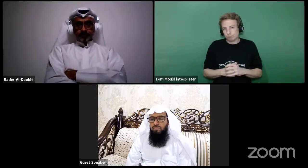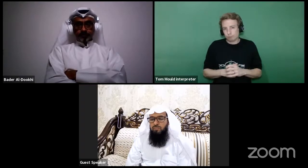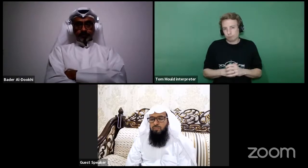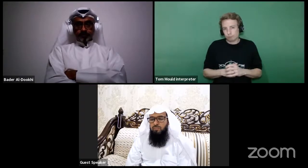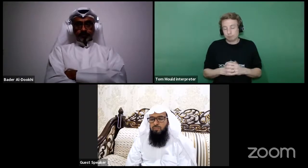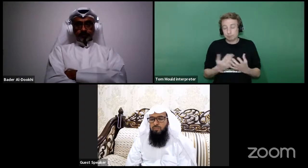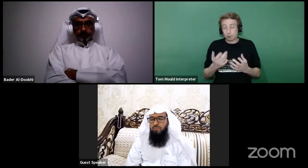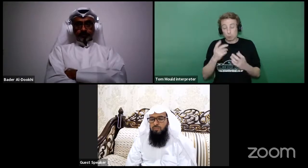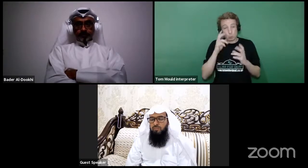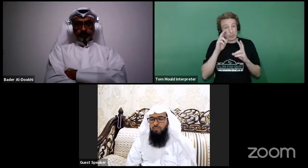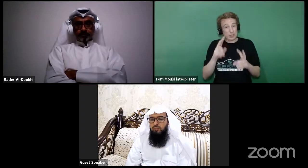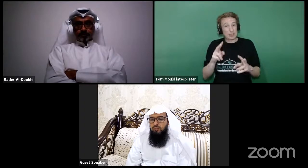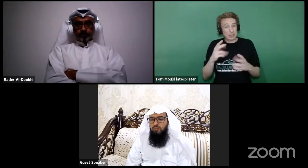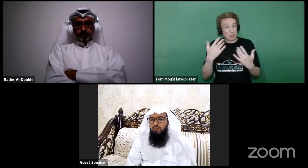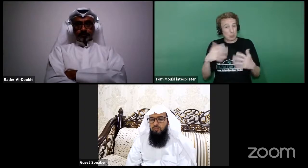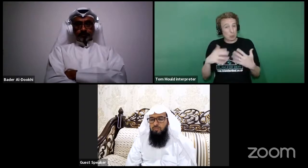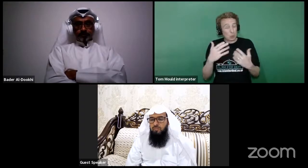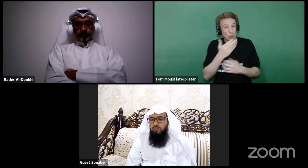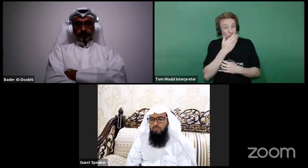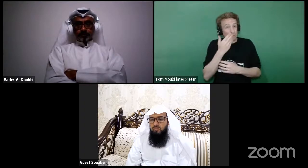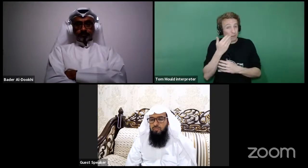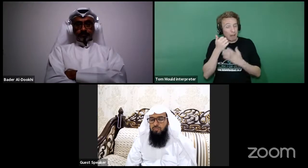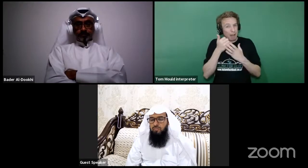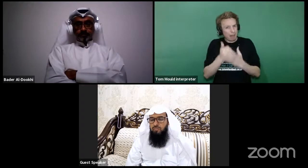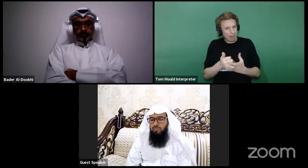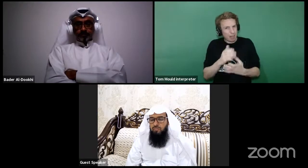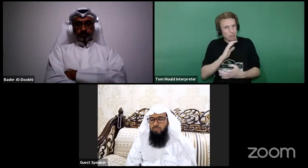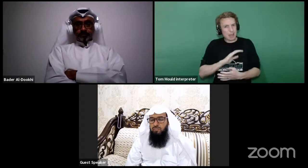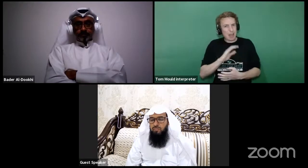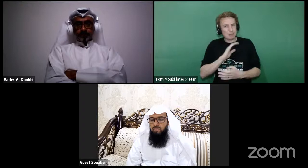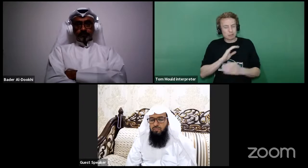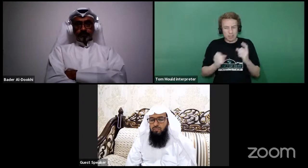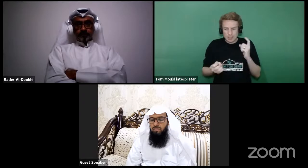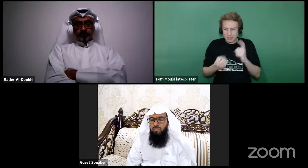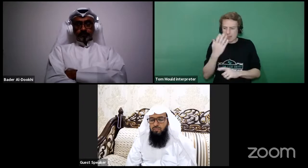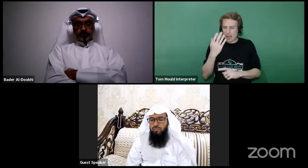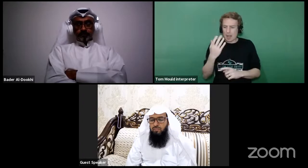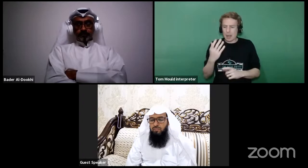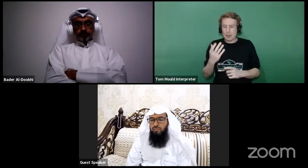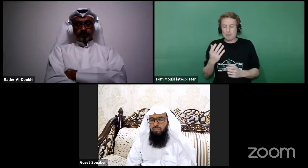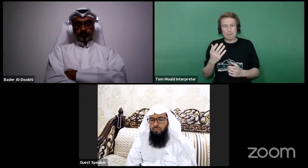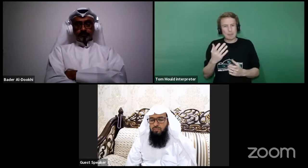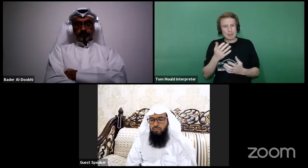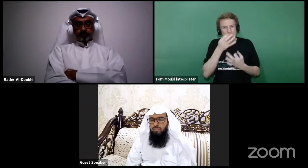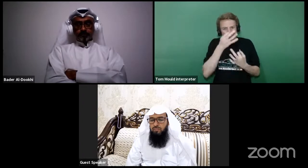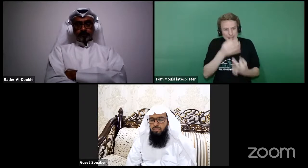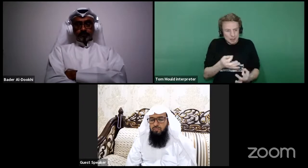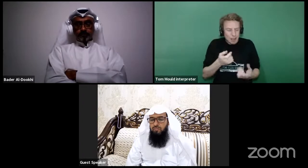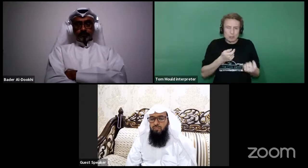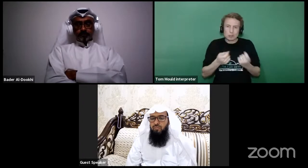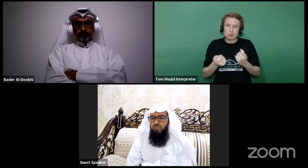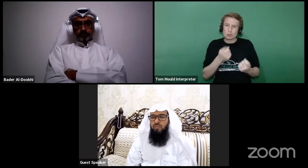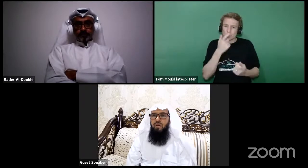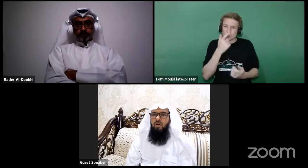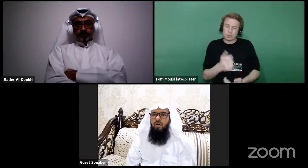character development in controlling the desires of the individual.